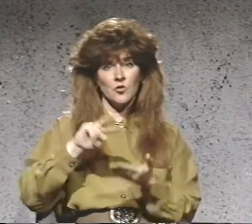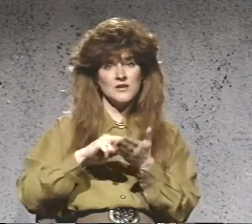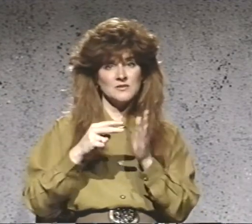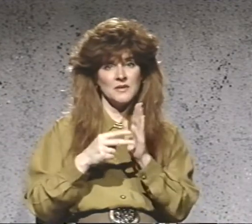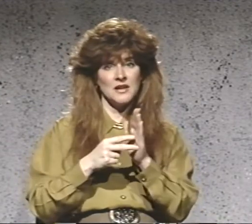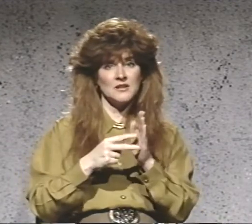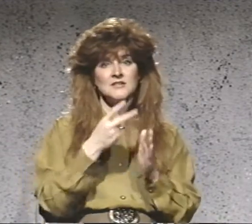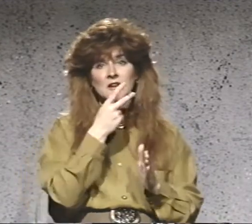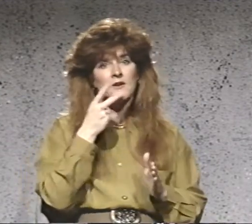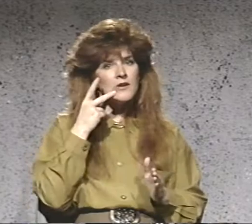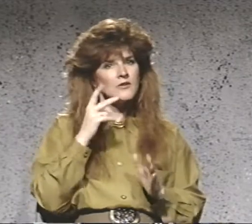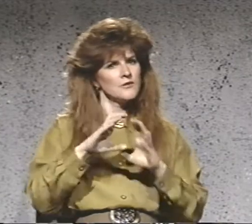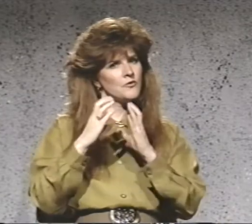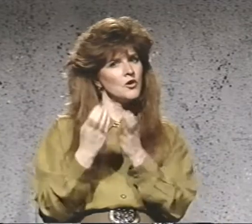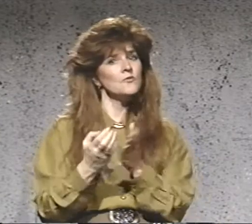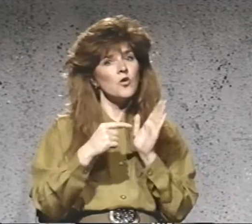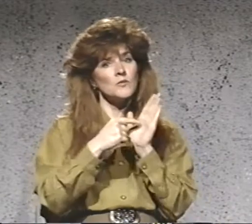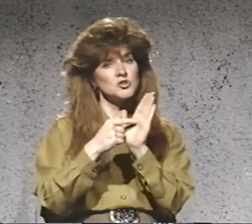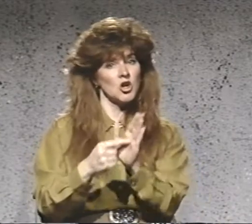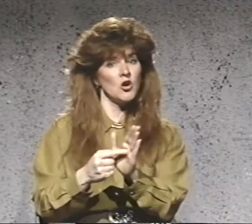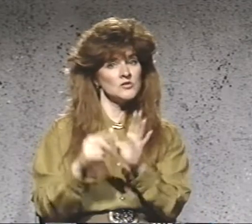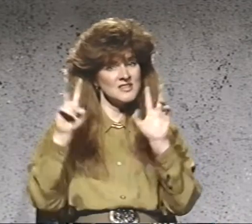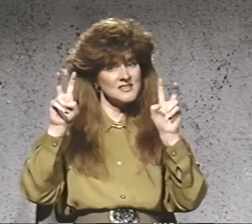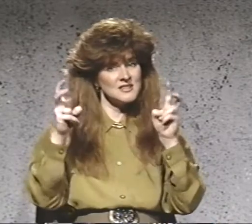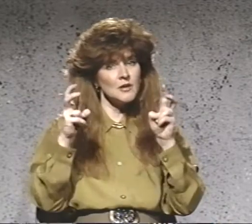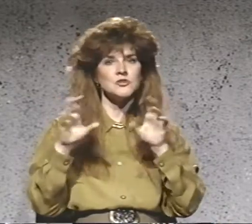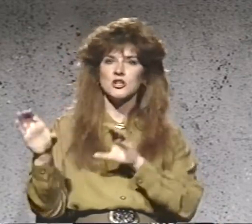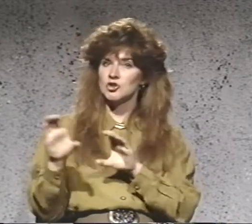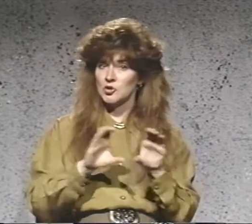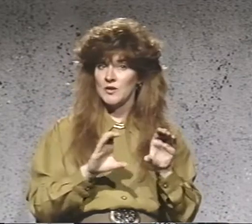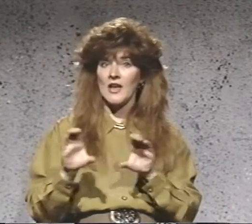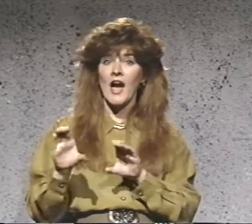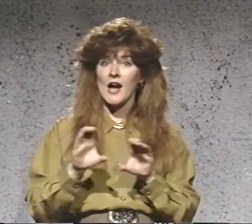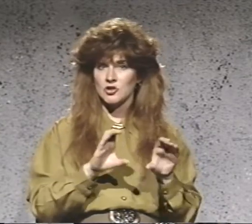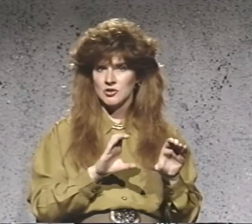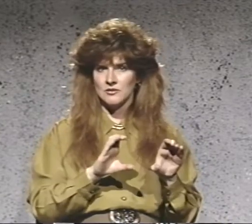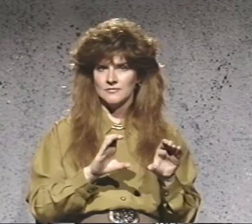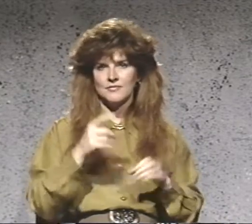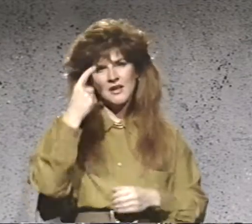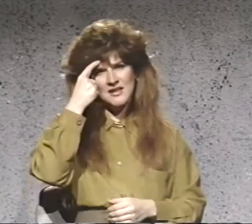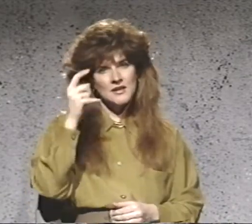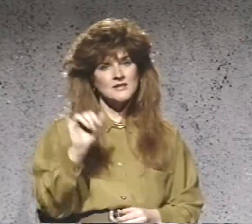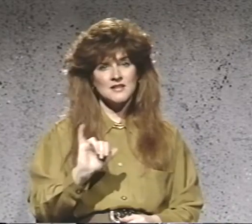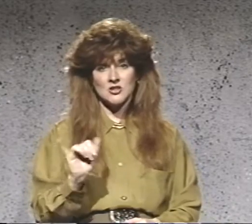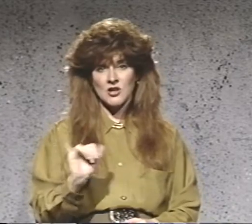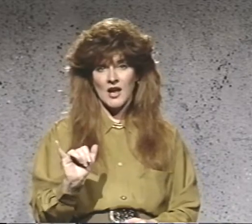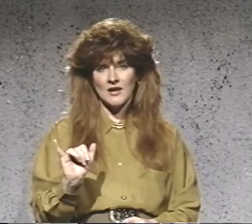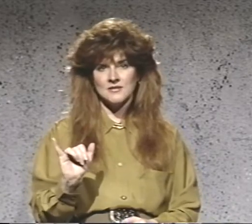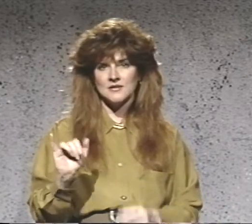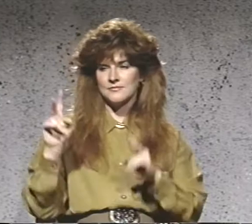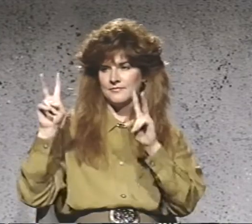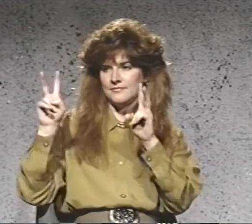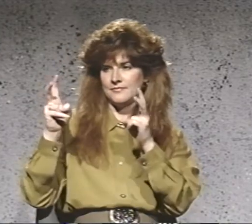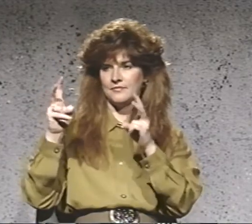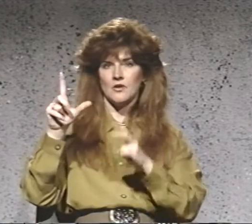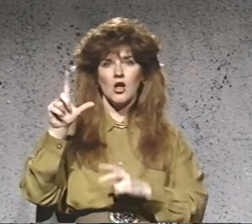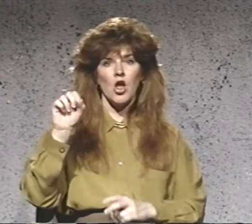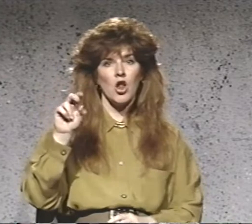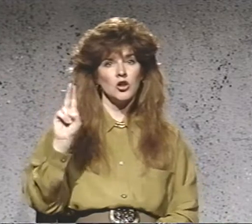voice means the verb form shows the subject doing the action, such as